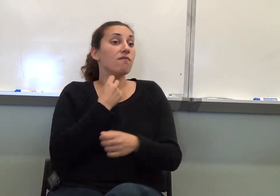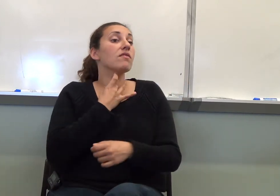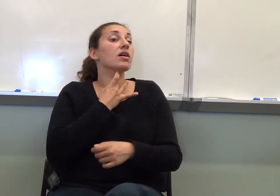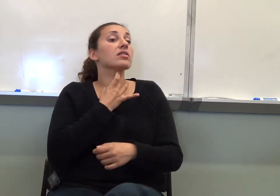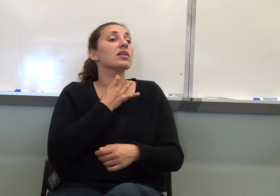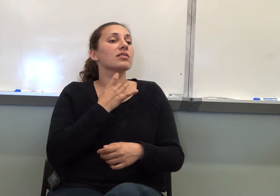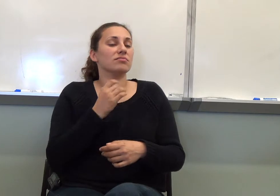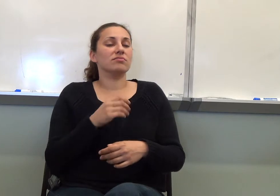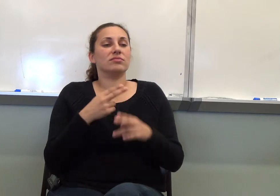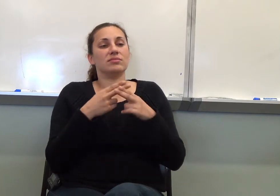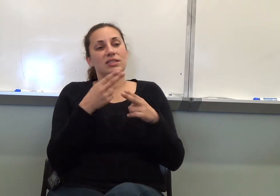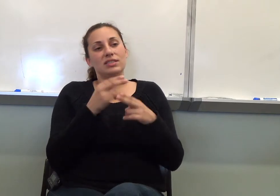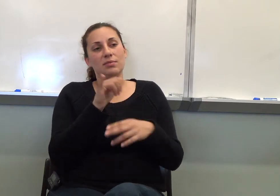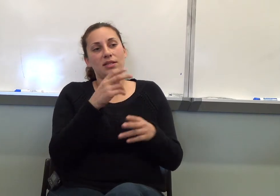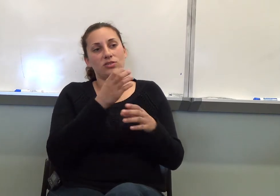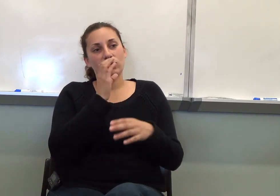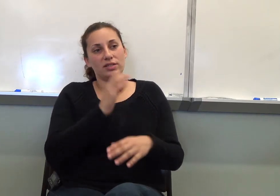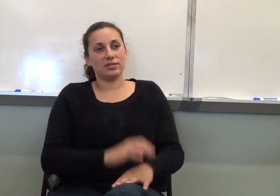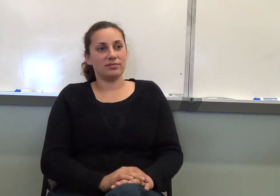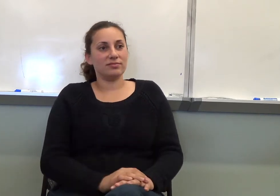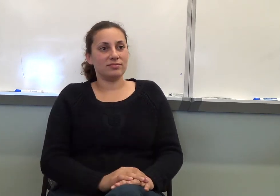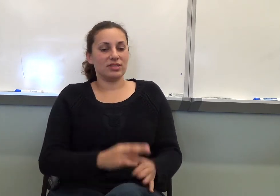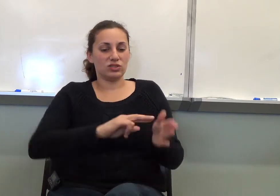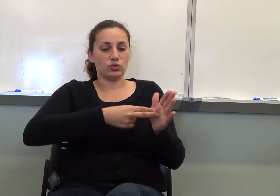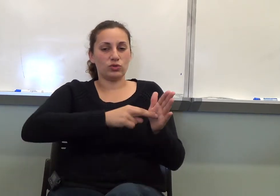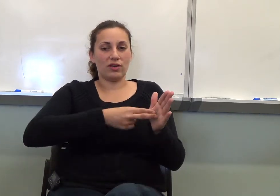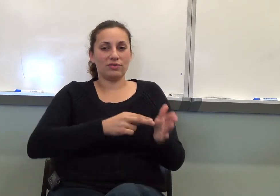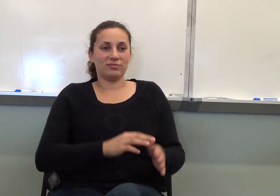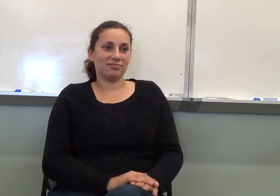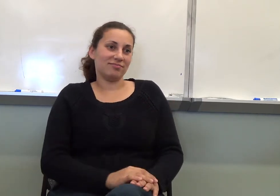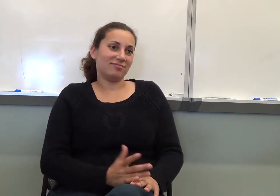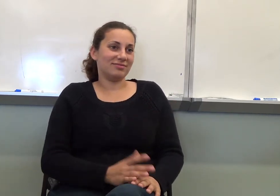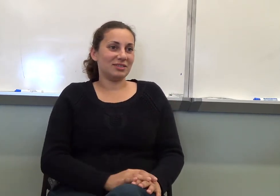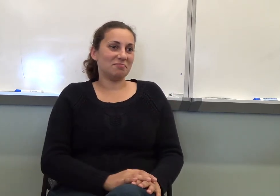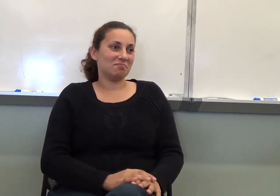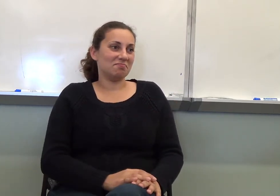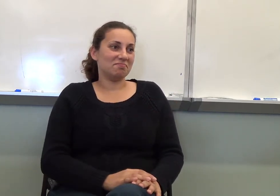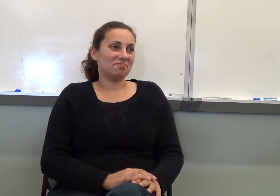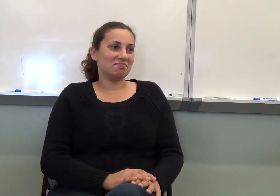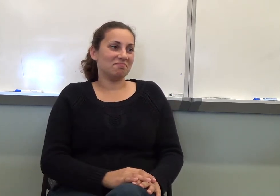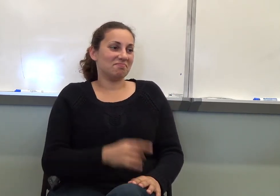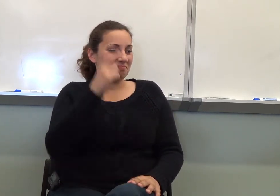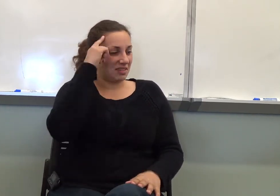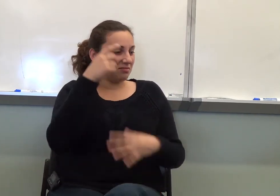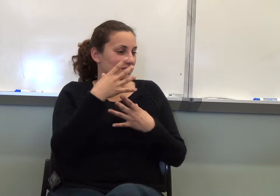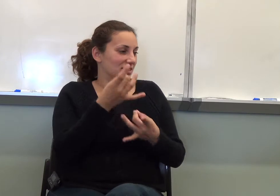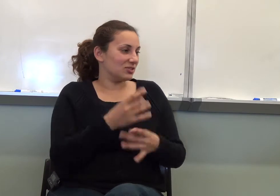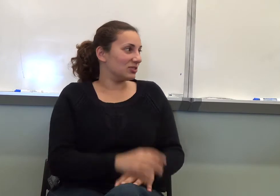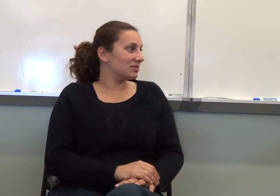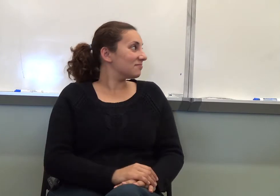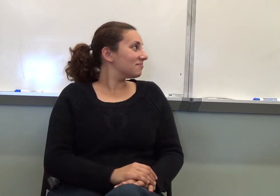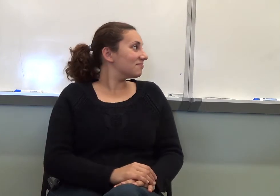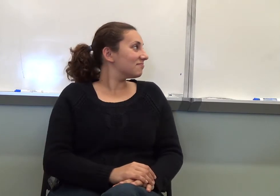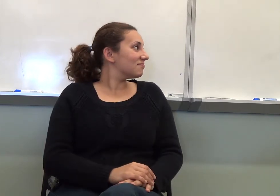I've got plus 11 minus 11 adds to nothing, so I'm left with the z, that's what I want. And 14 take away 11 is